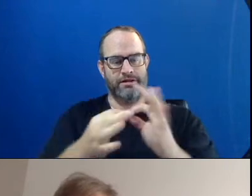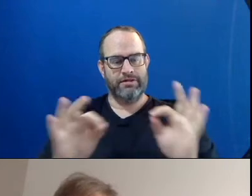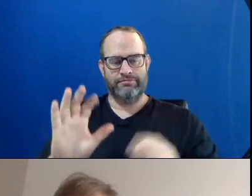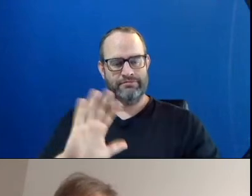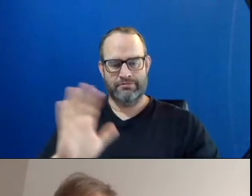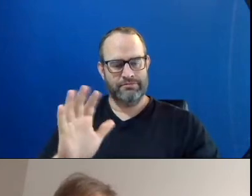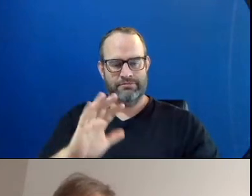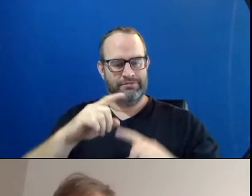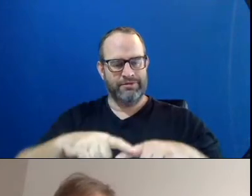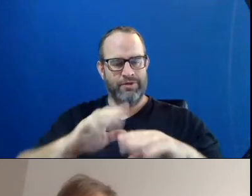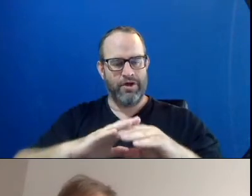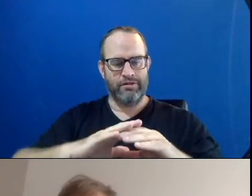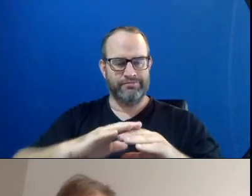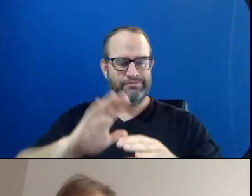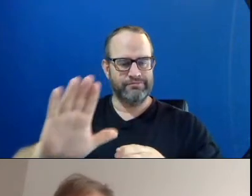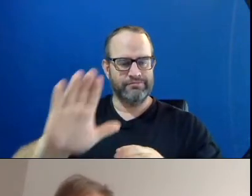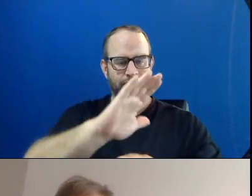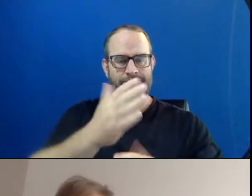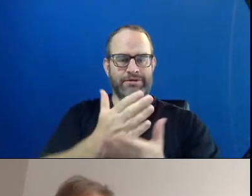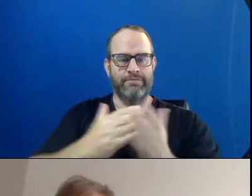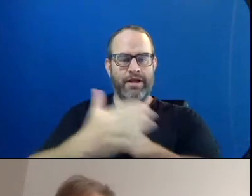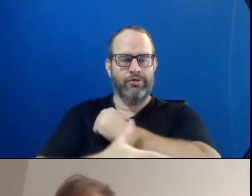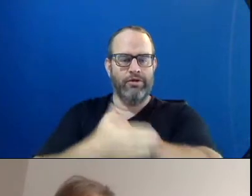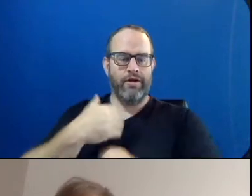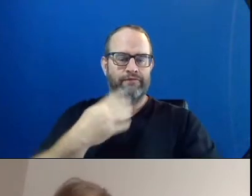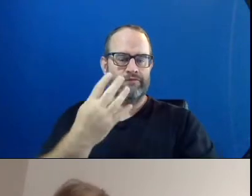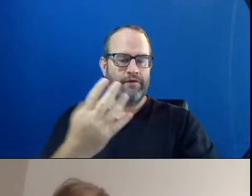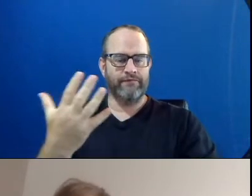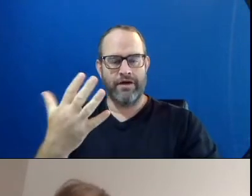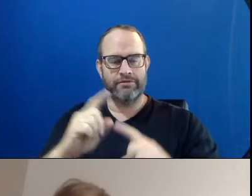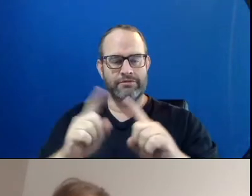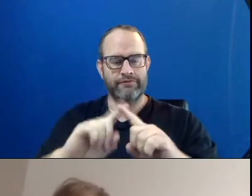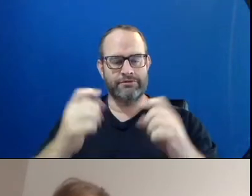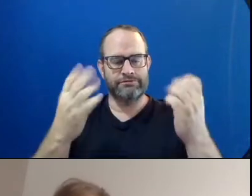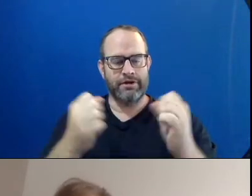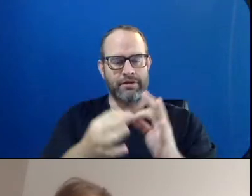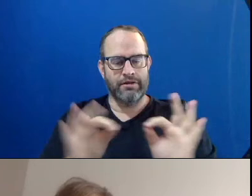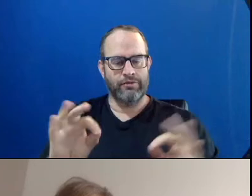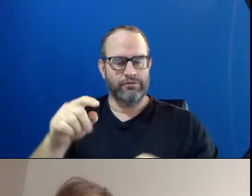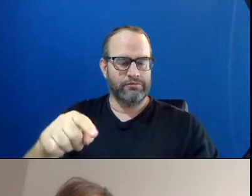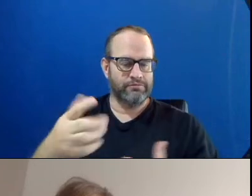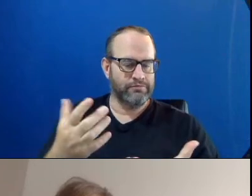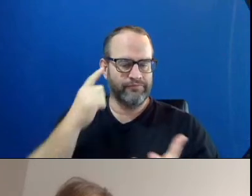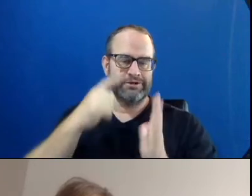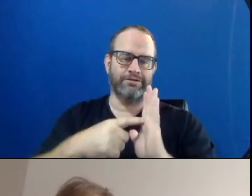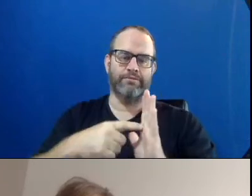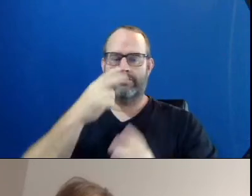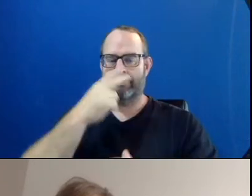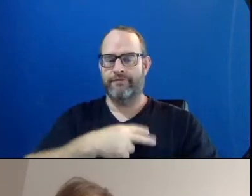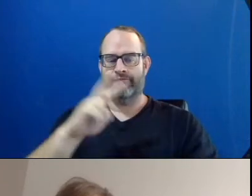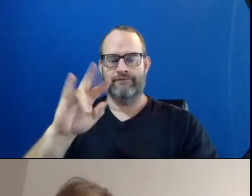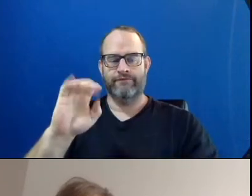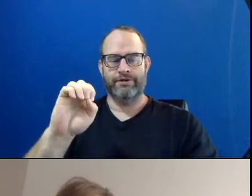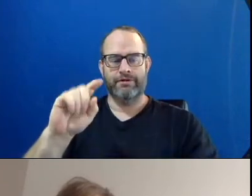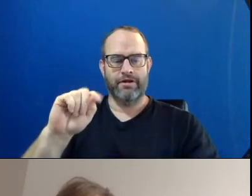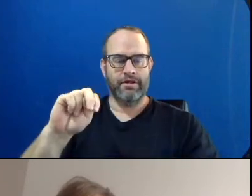language. So it's not only each country has one sign language, but there are regional differences within those countries. So